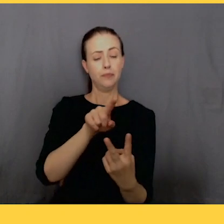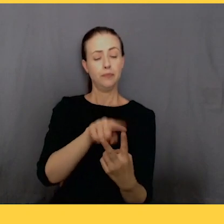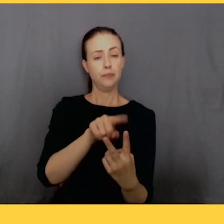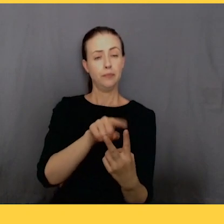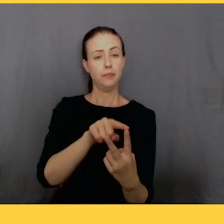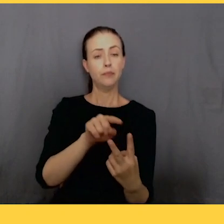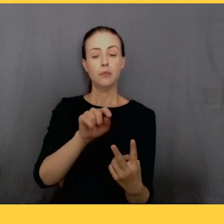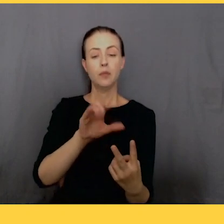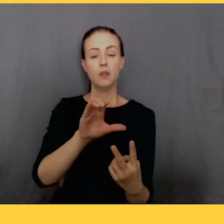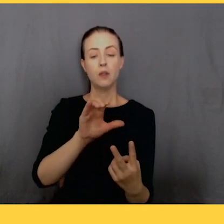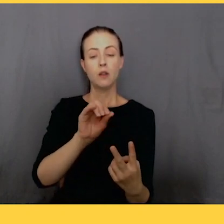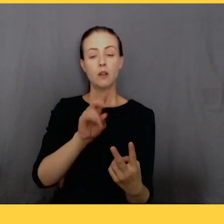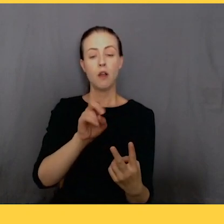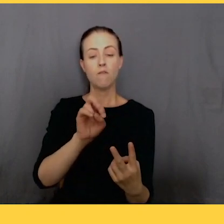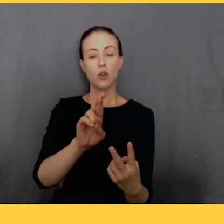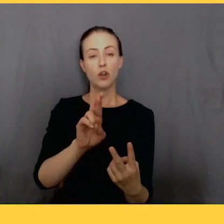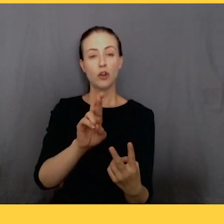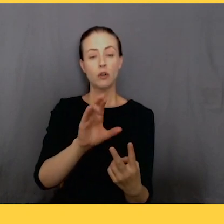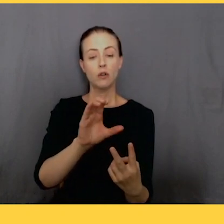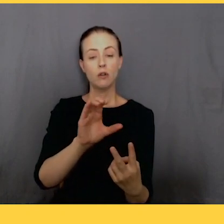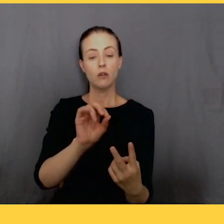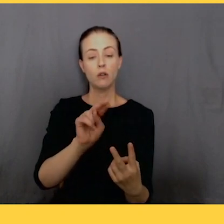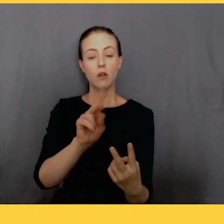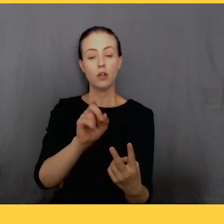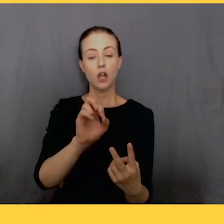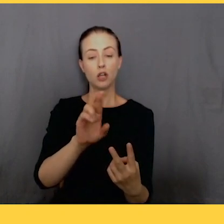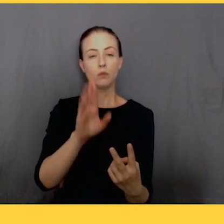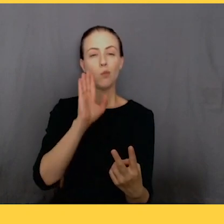the frequency of PSPS over time under